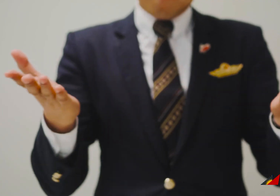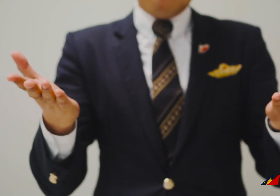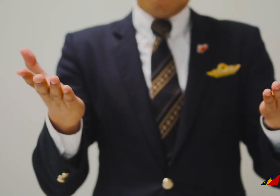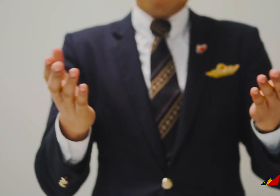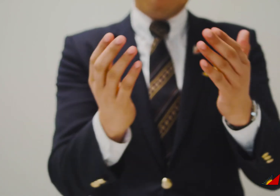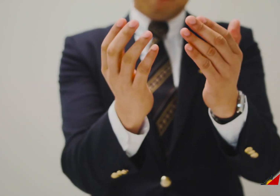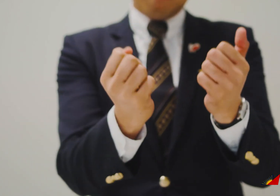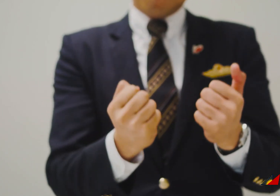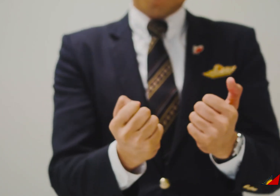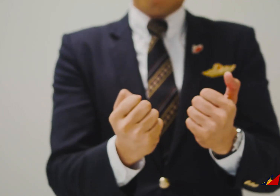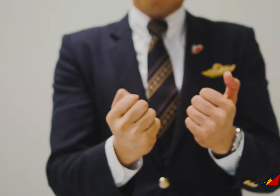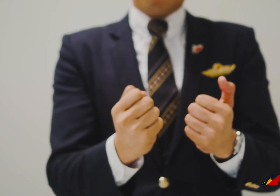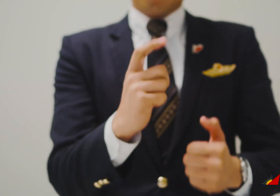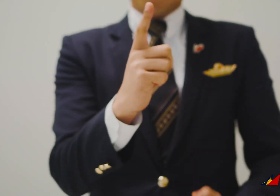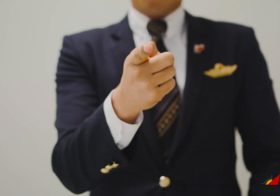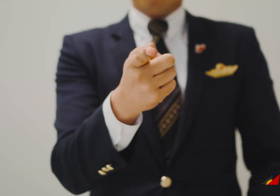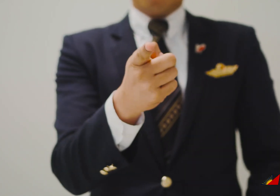Is there anything else you need?